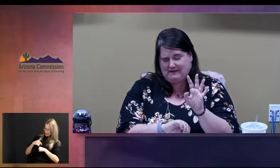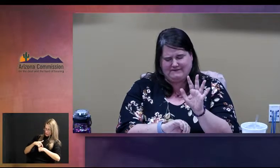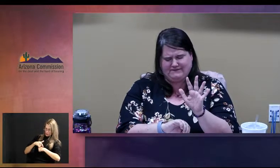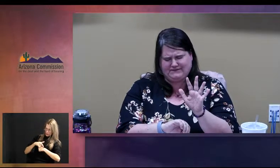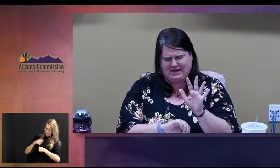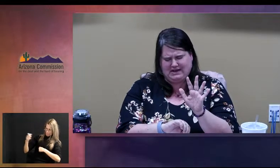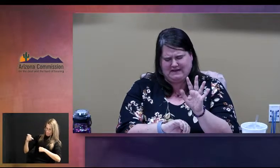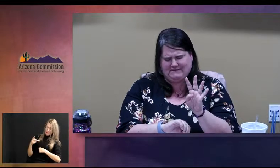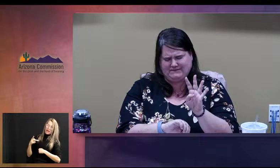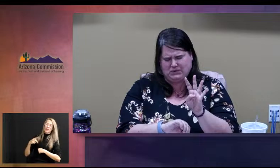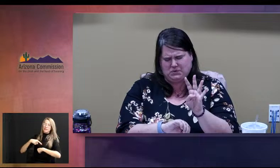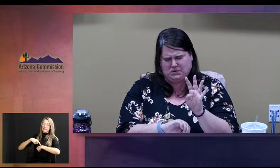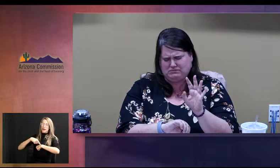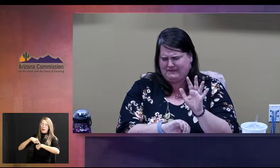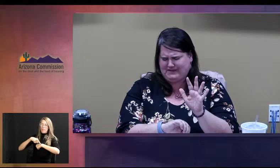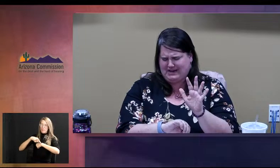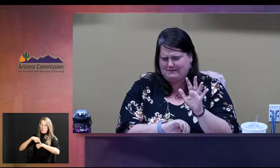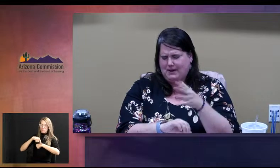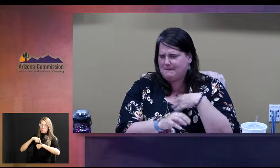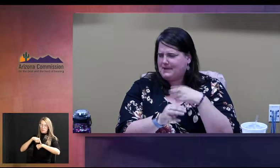at,